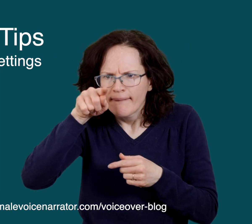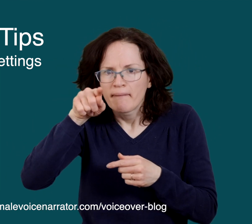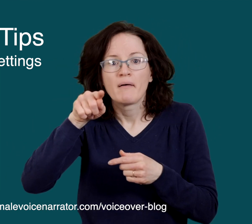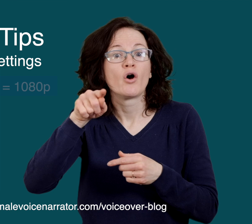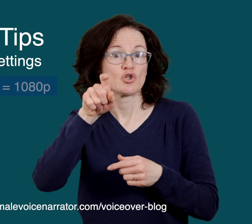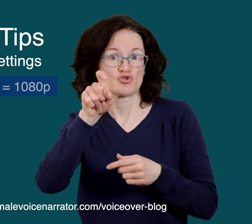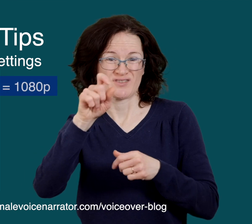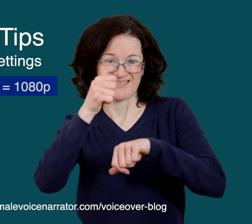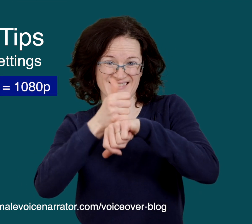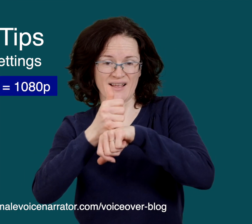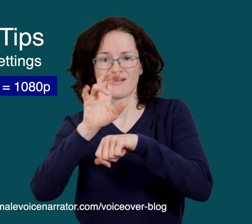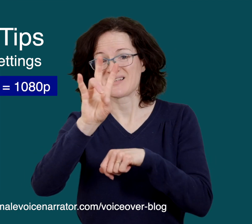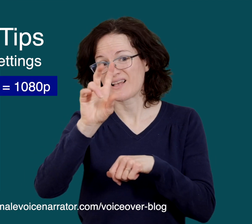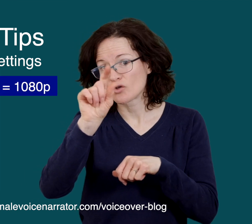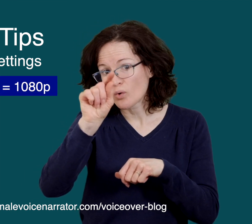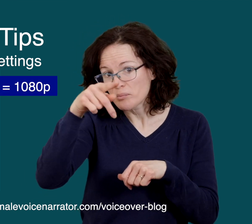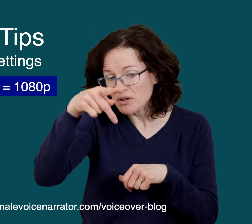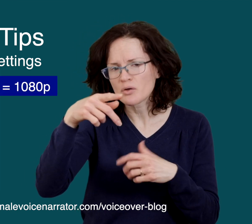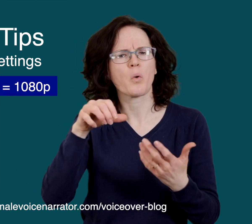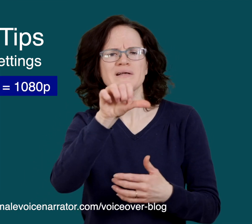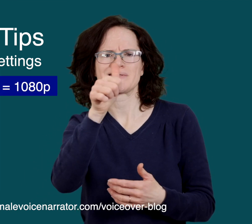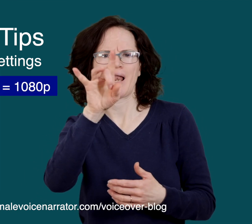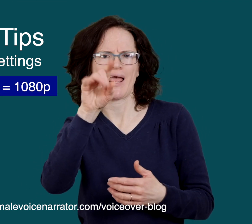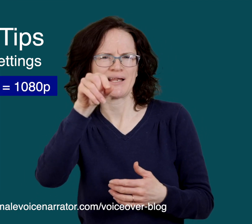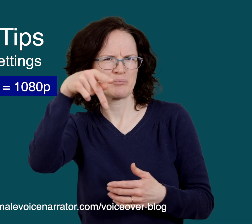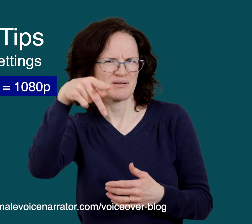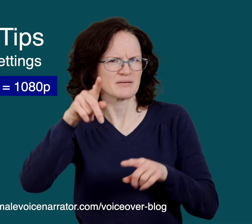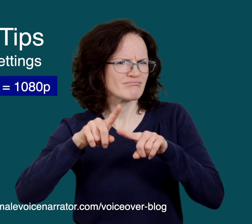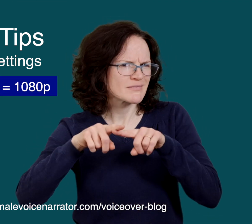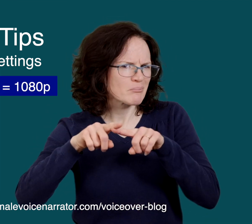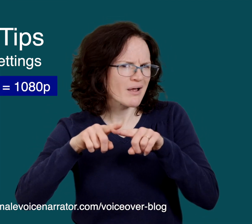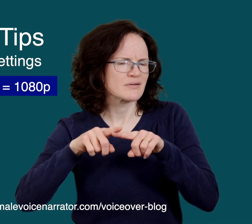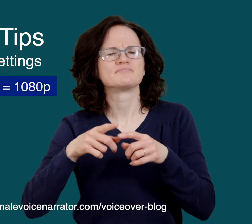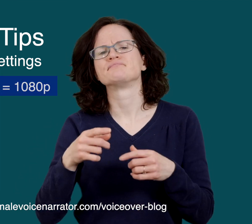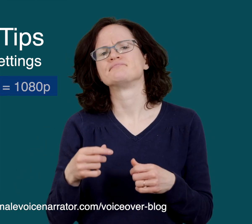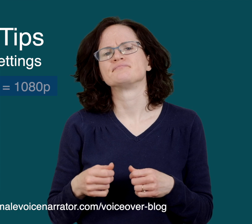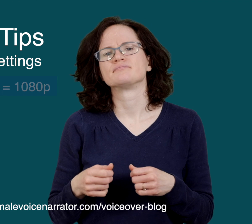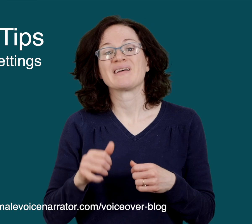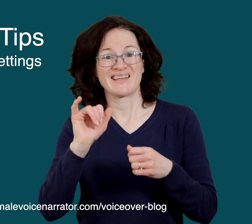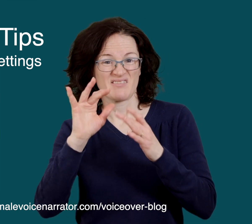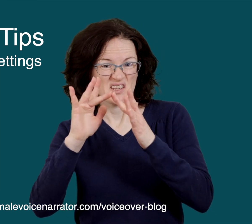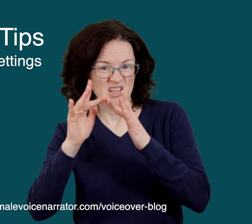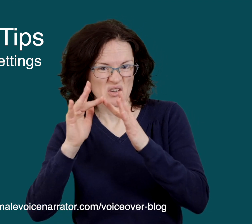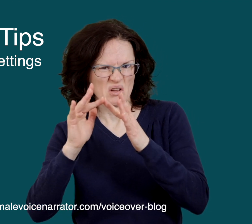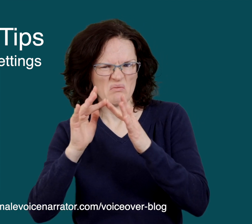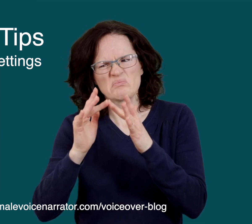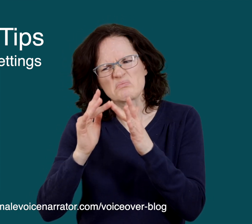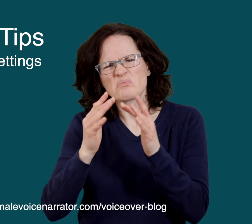use 1080p or 720p really depends on how much bandwidth your internet connection can handle. It might be better to use